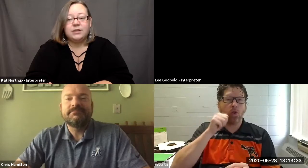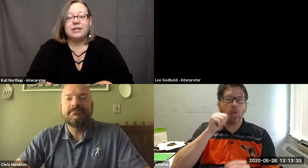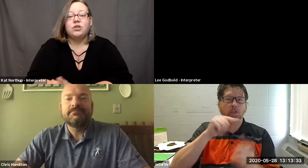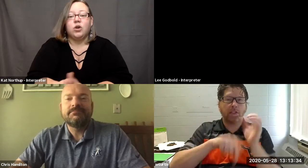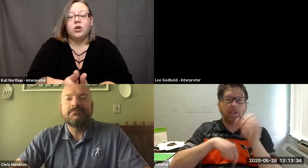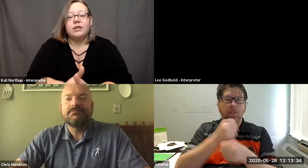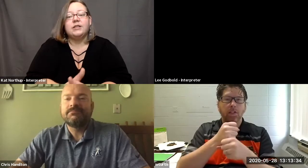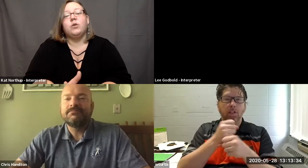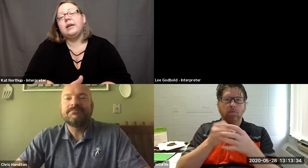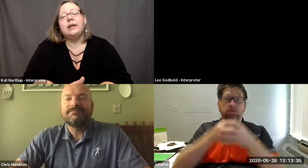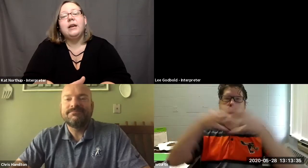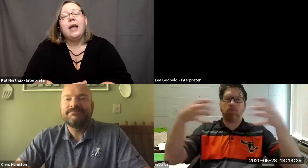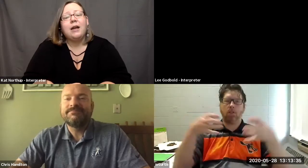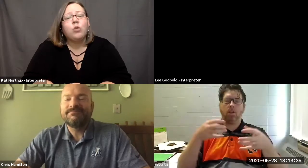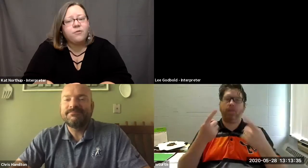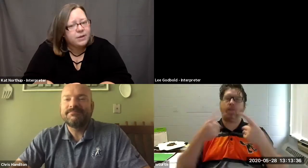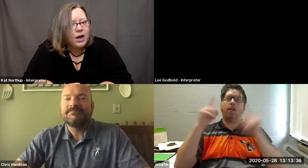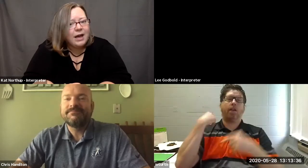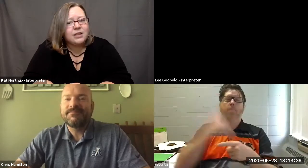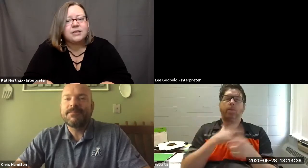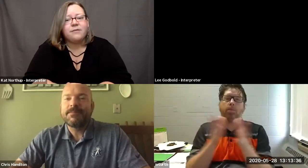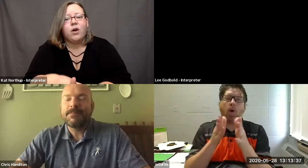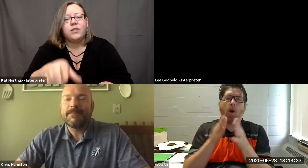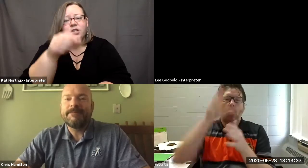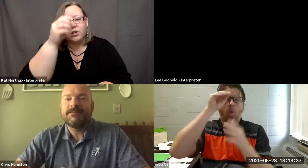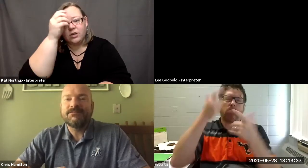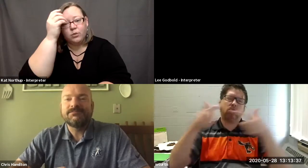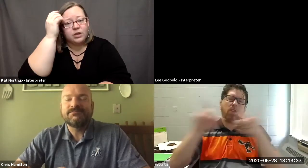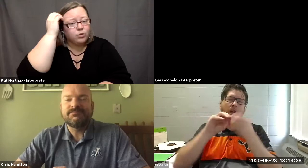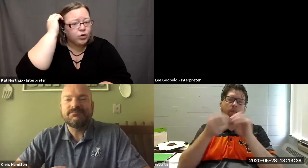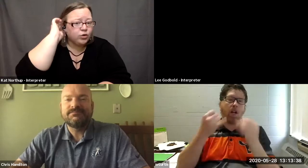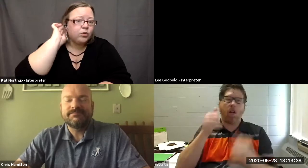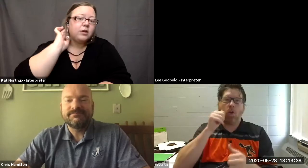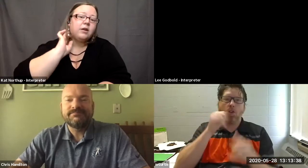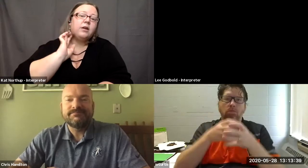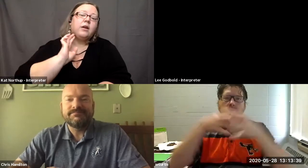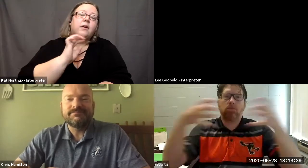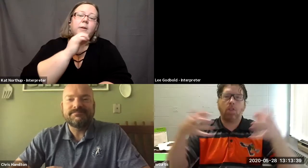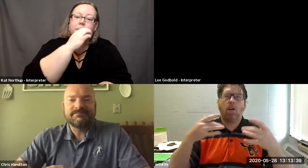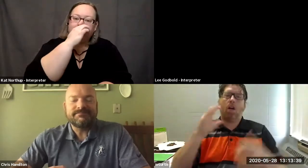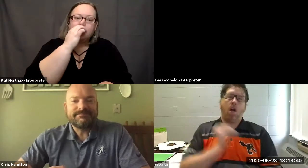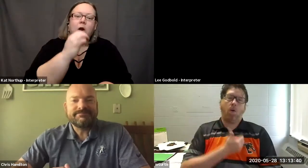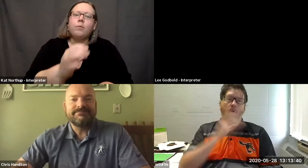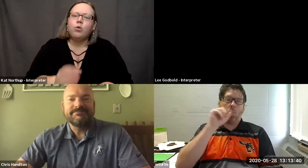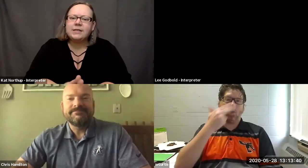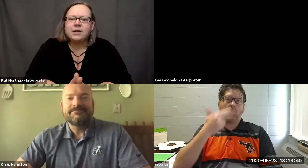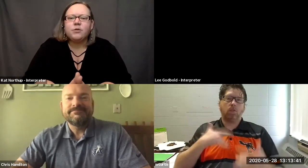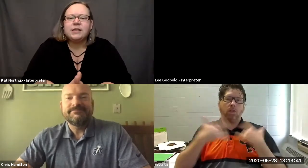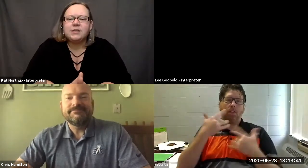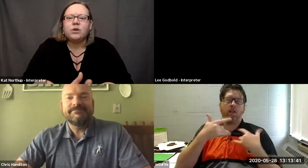as strong. And so we had more female athletes involved this year, and it really grew. Our boys' numbers have sort of